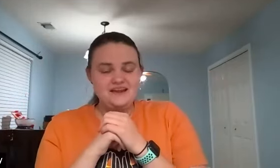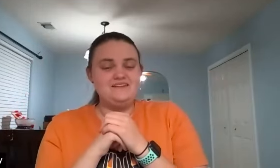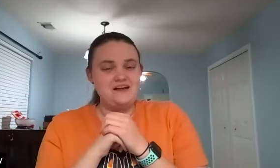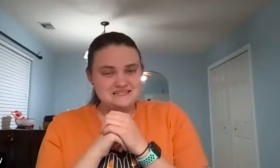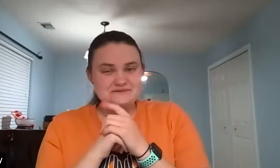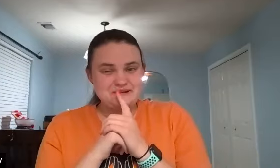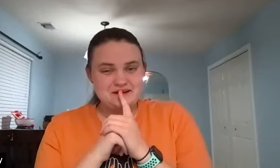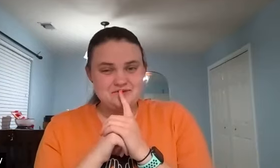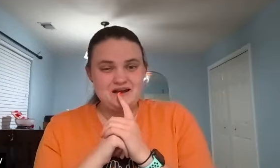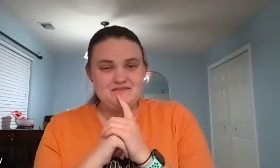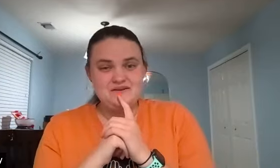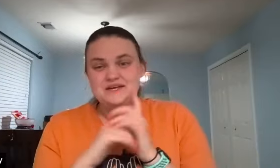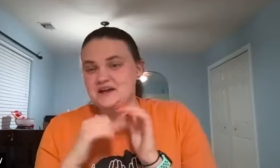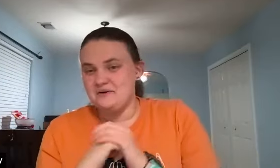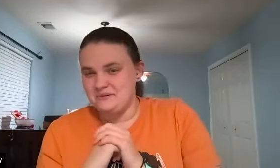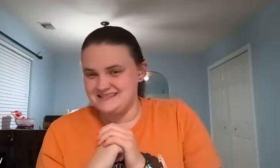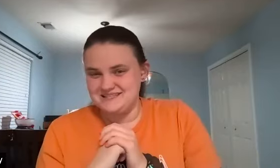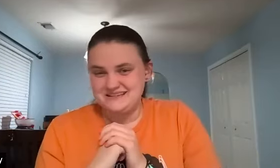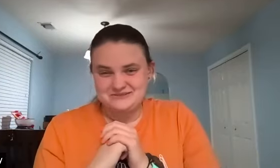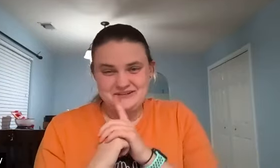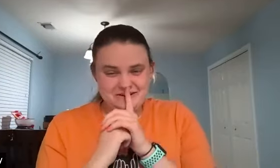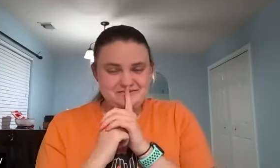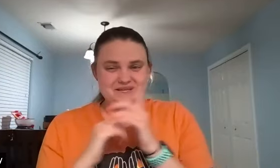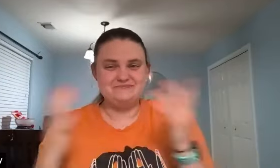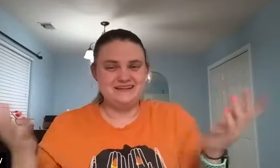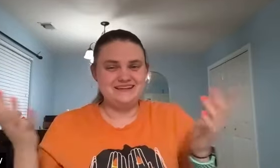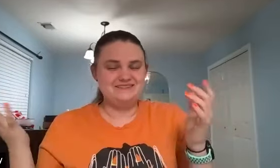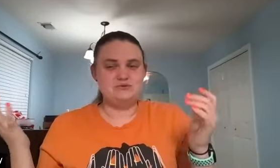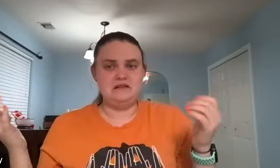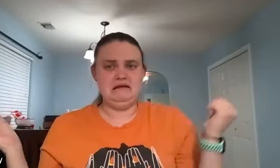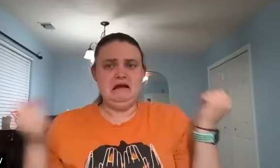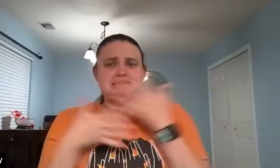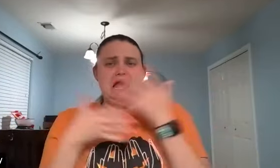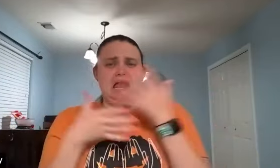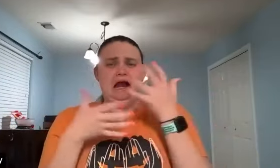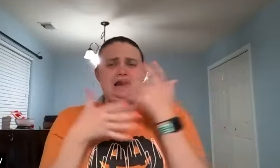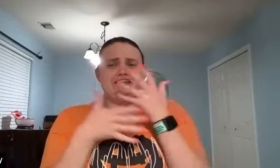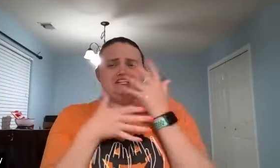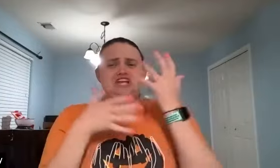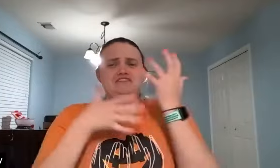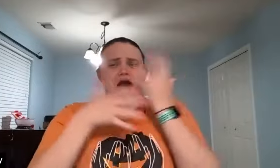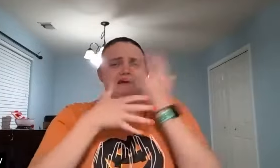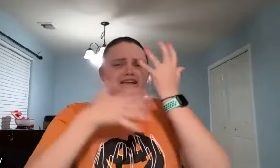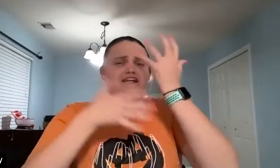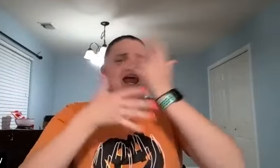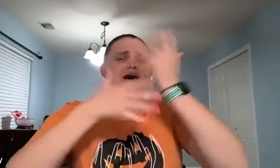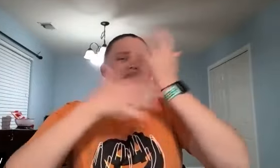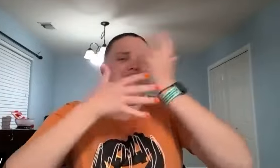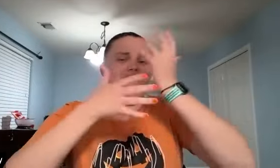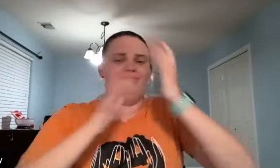Now, a lot of times when you have young ones that do it, it's really fun, because my kids will be like scared and they just shake their hands like, no. And